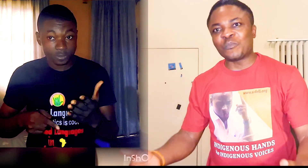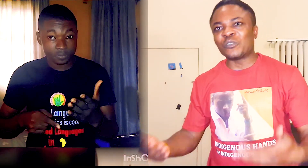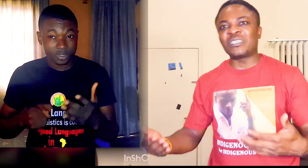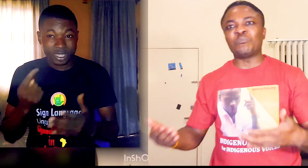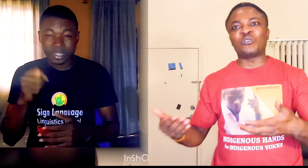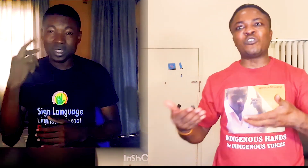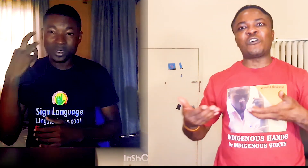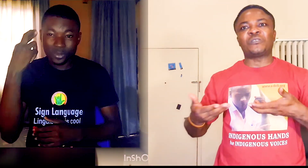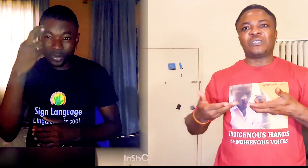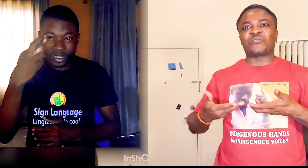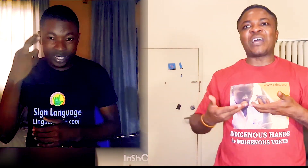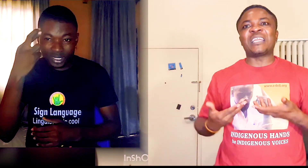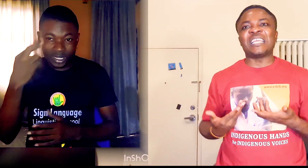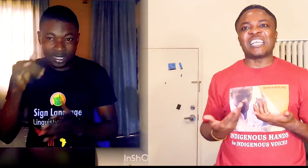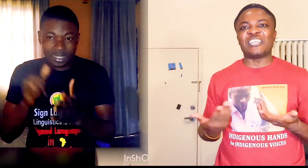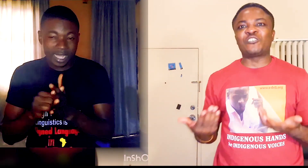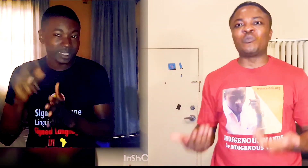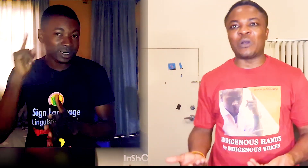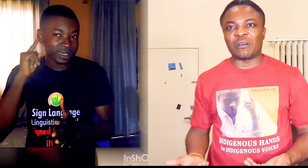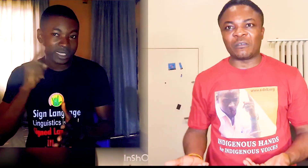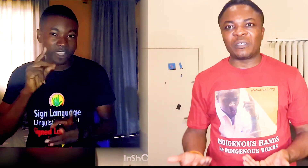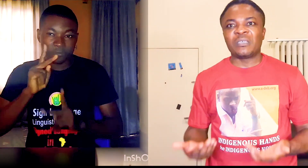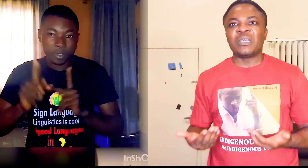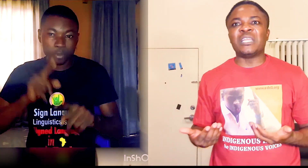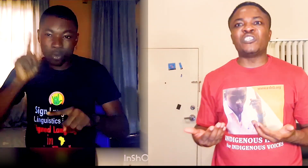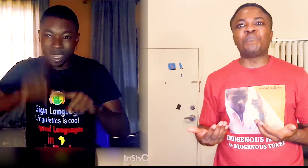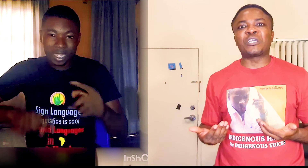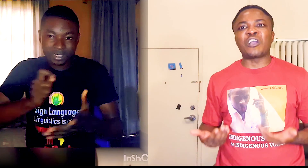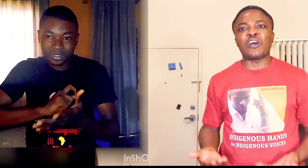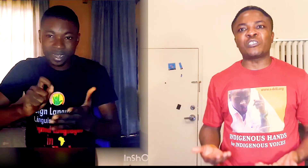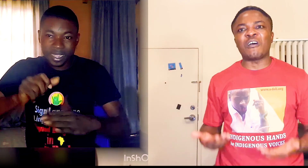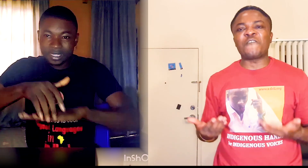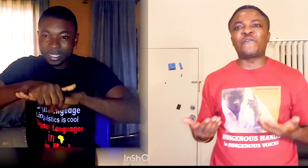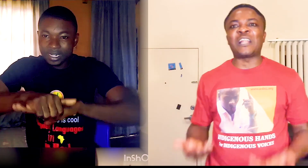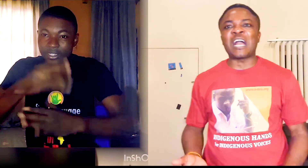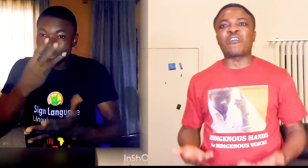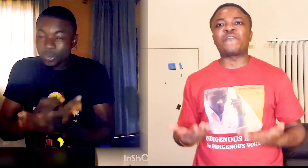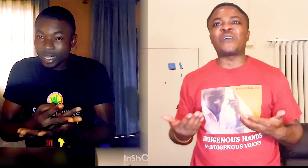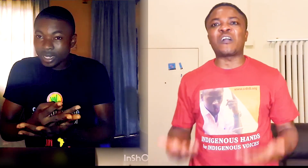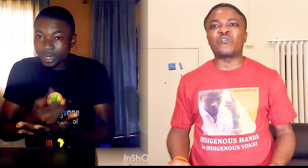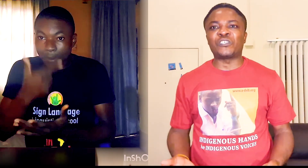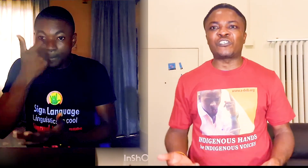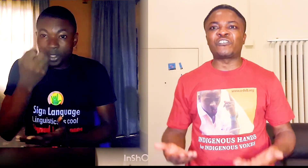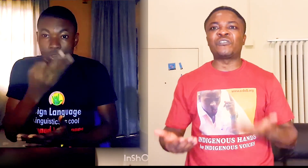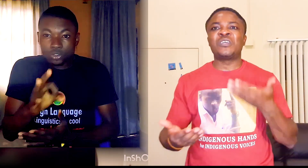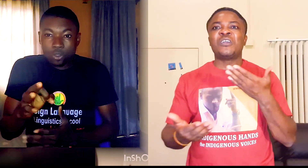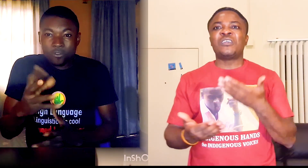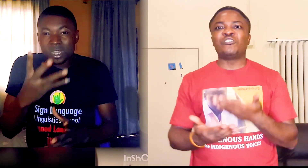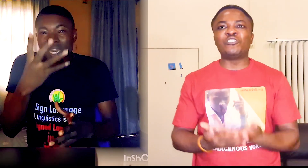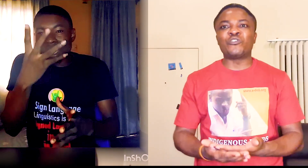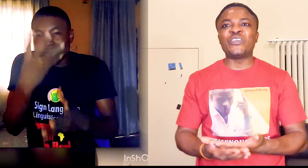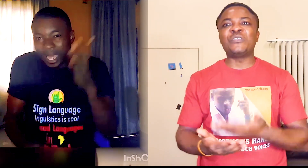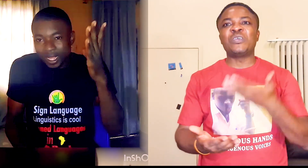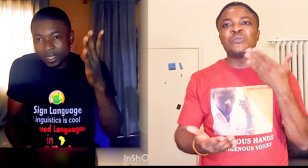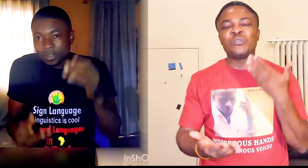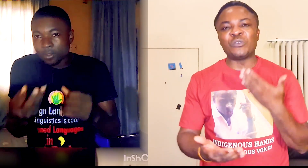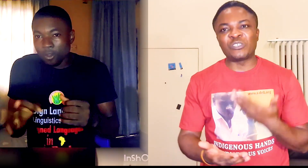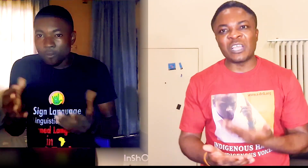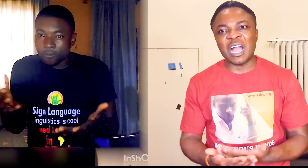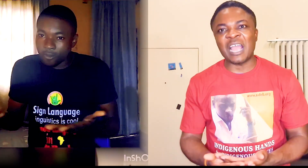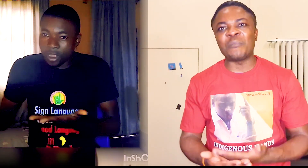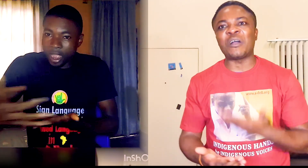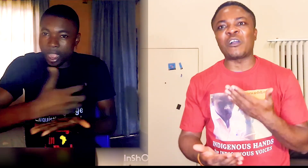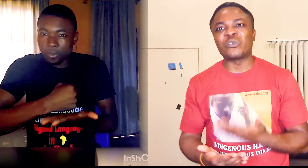deaf people seem to not write English well. It is because of lack of acquisition during